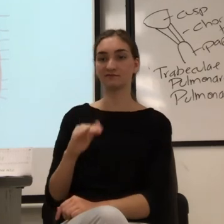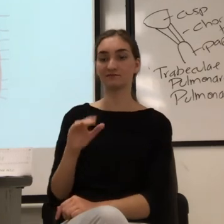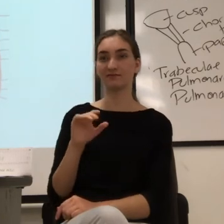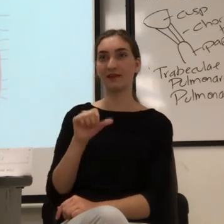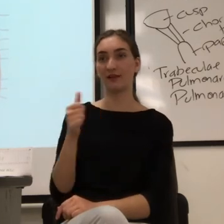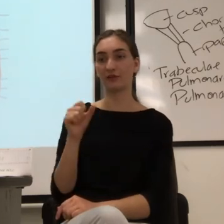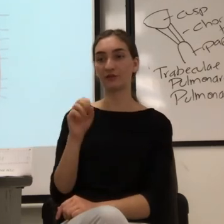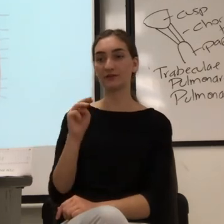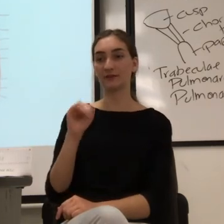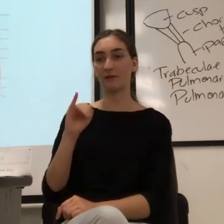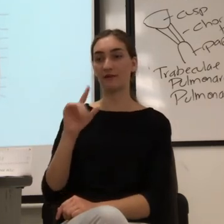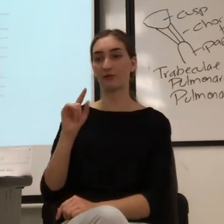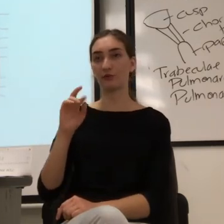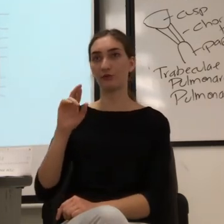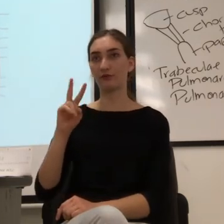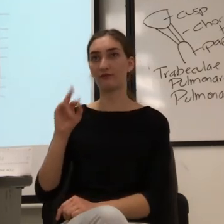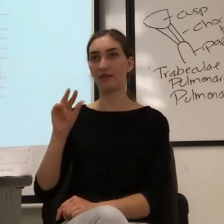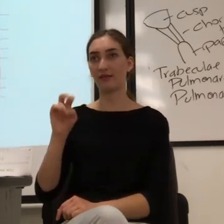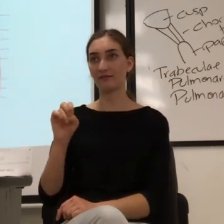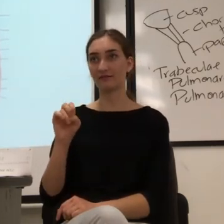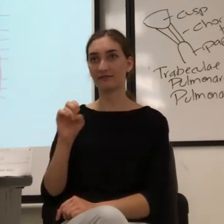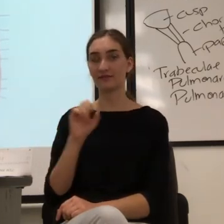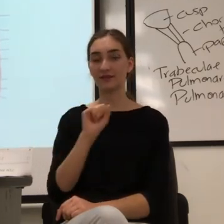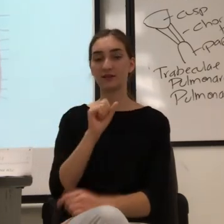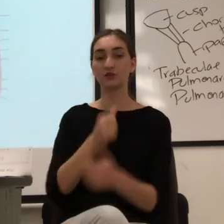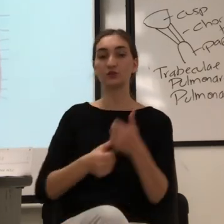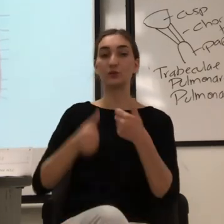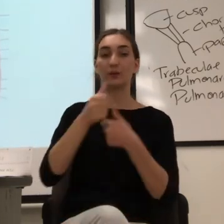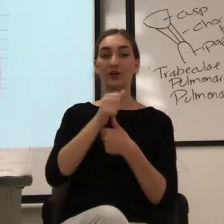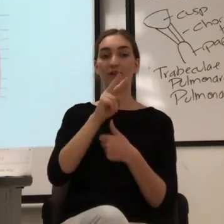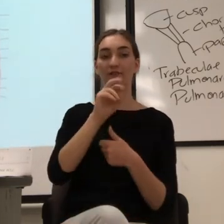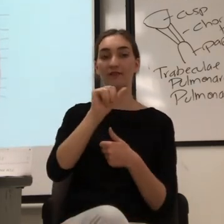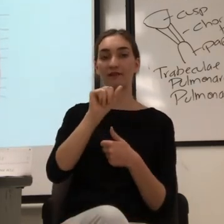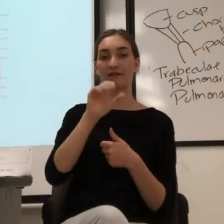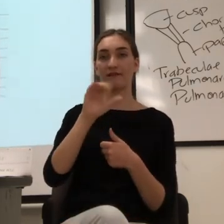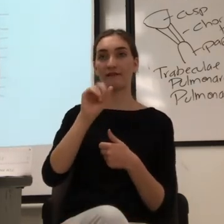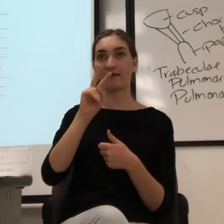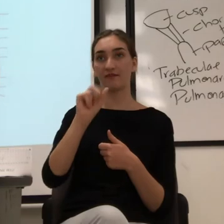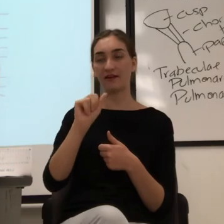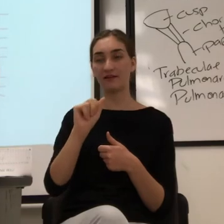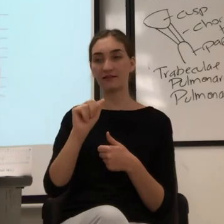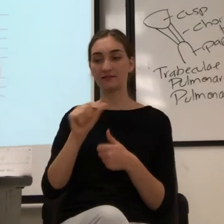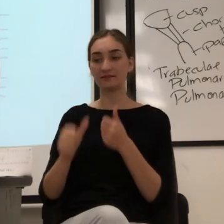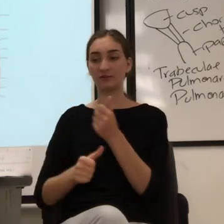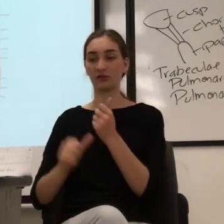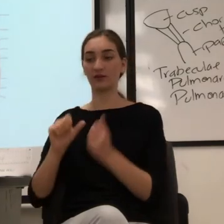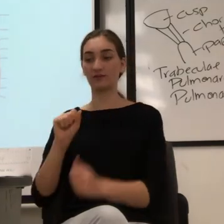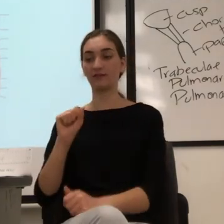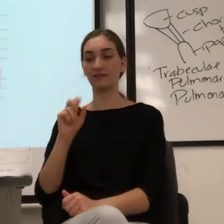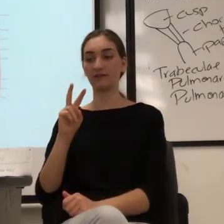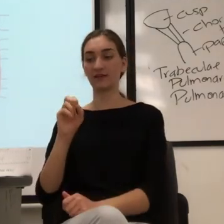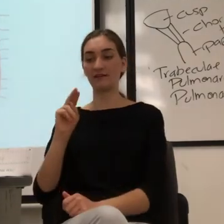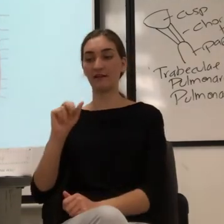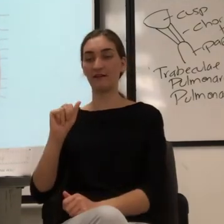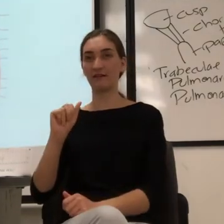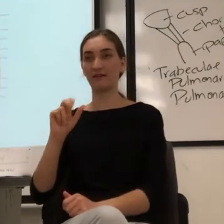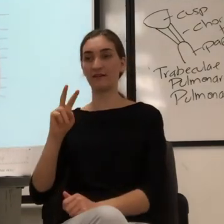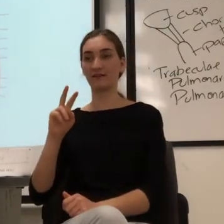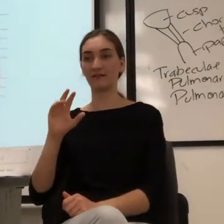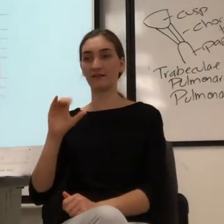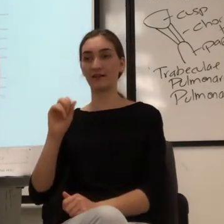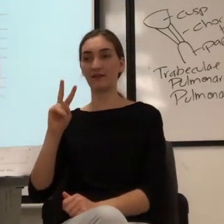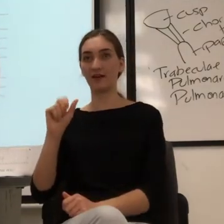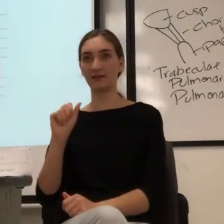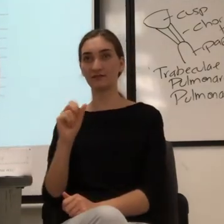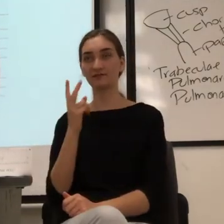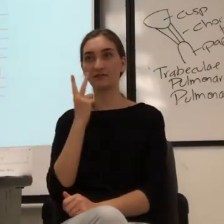arch. Superior, inferior vena cava. I see two here and two here. Four altogether. What are they? the